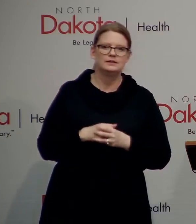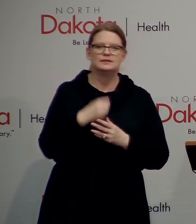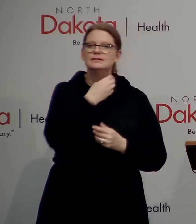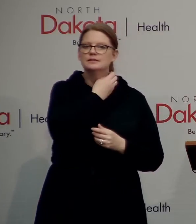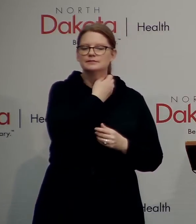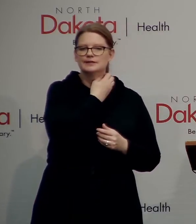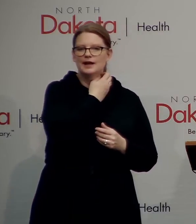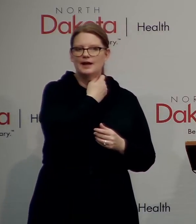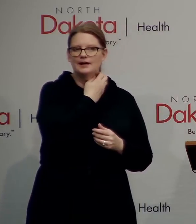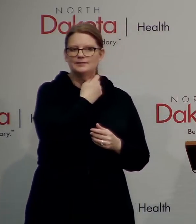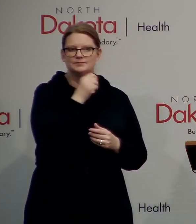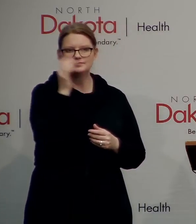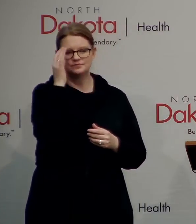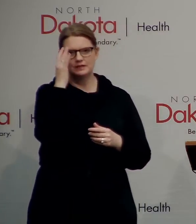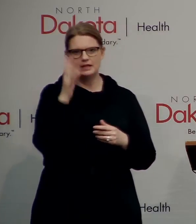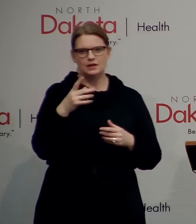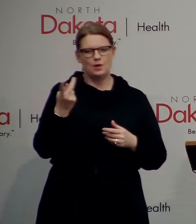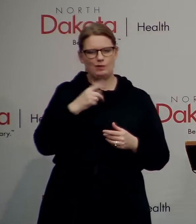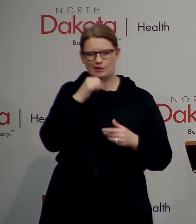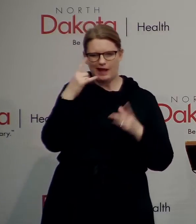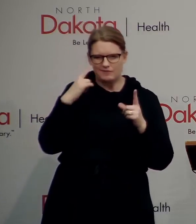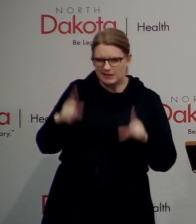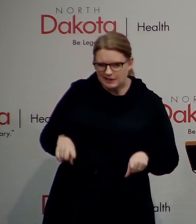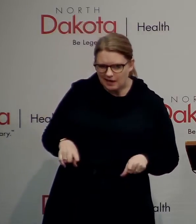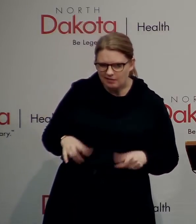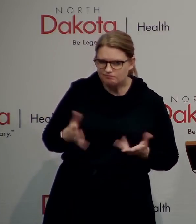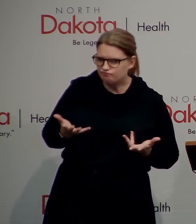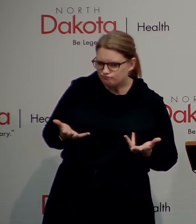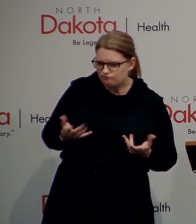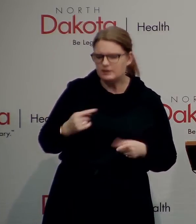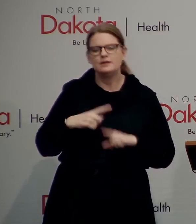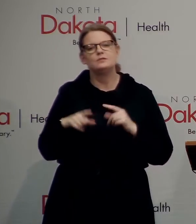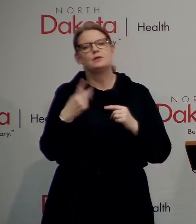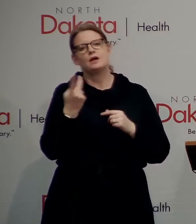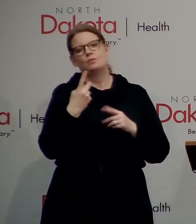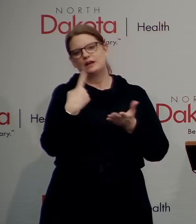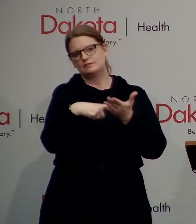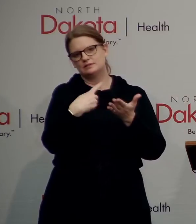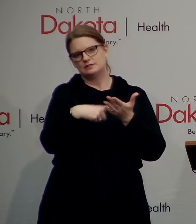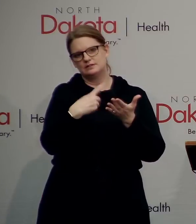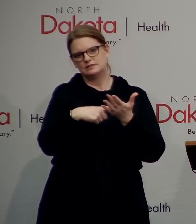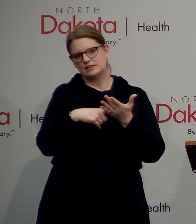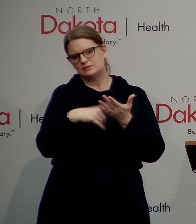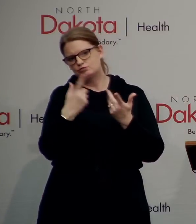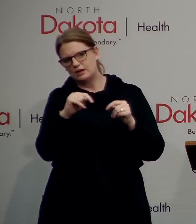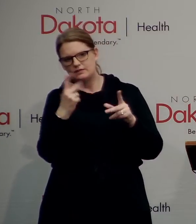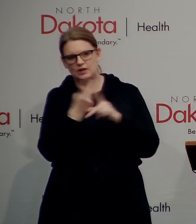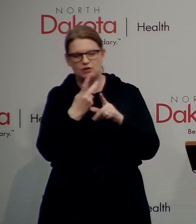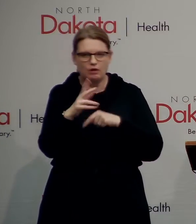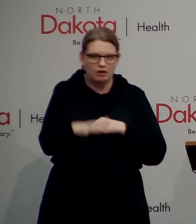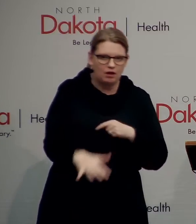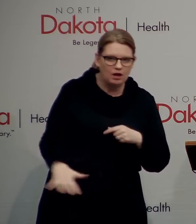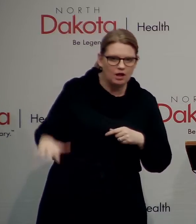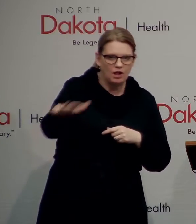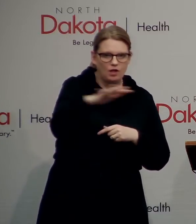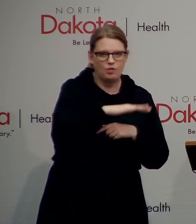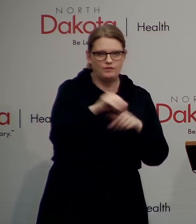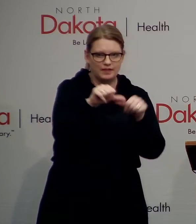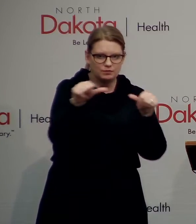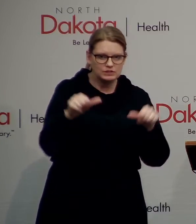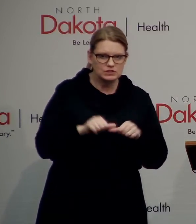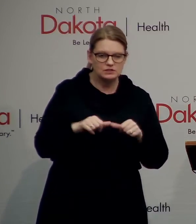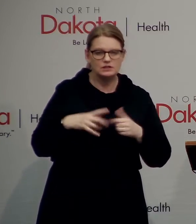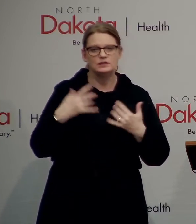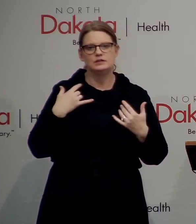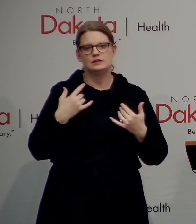I don't have a deal on that yet, but it is something that we're talking about, looking across the region. For us, we have the